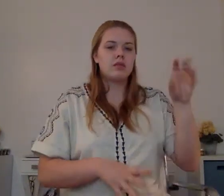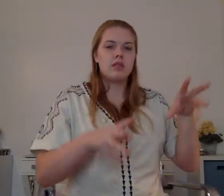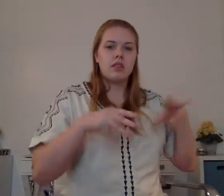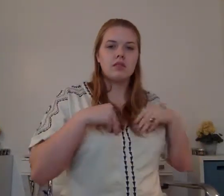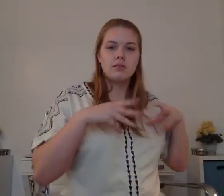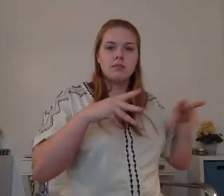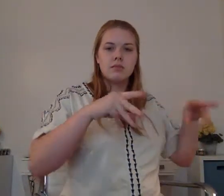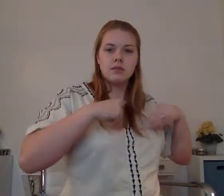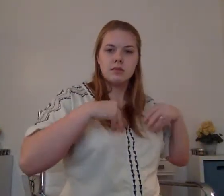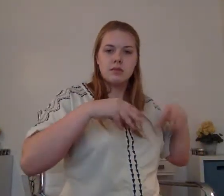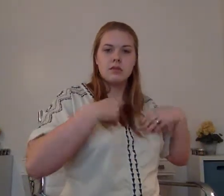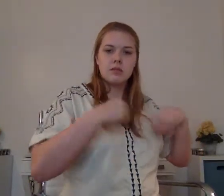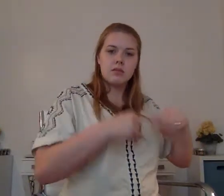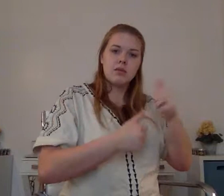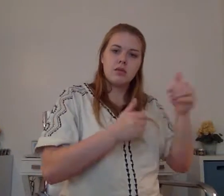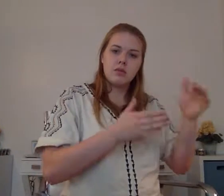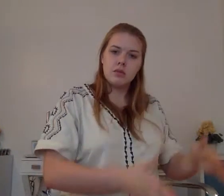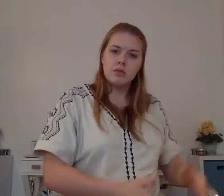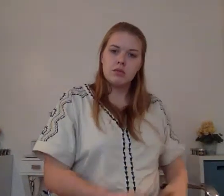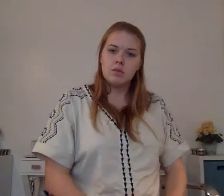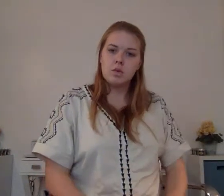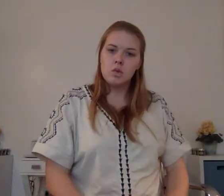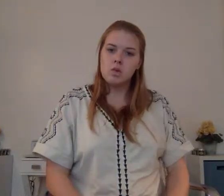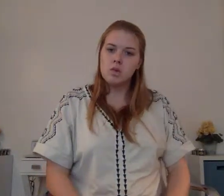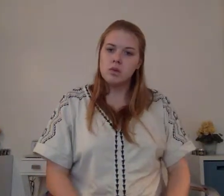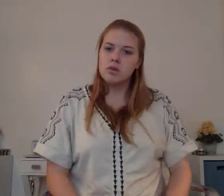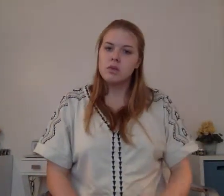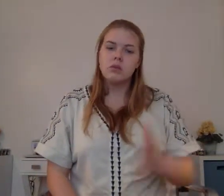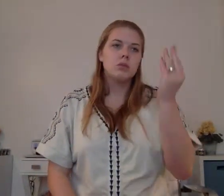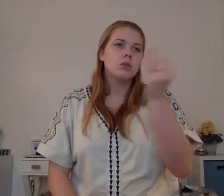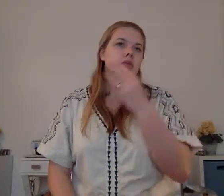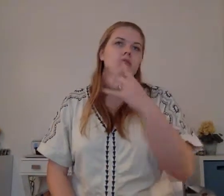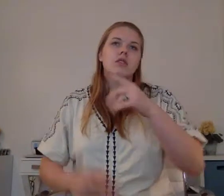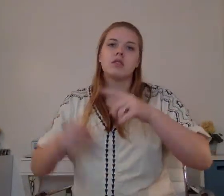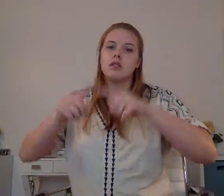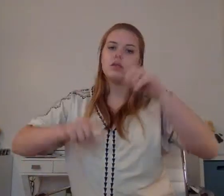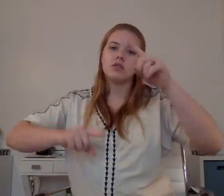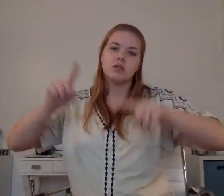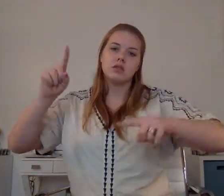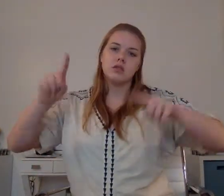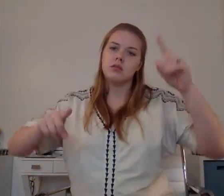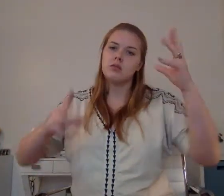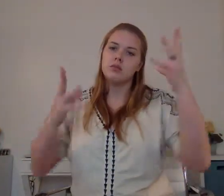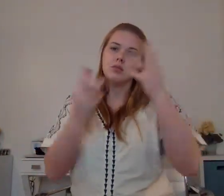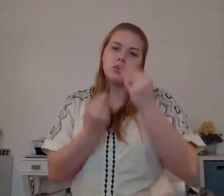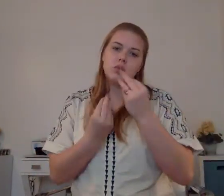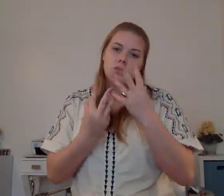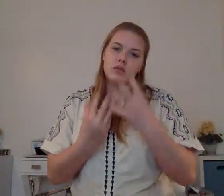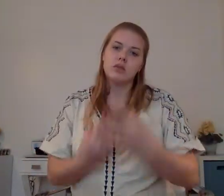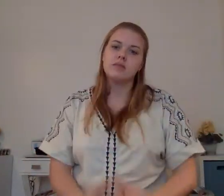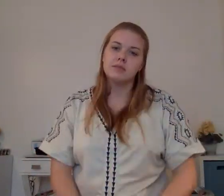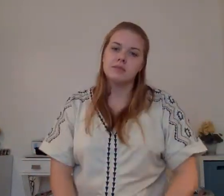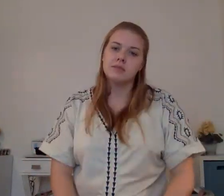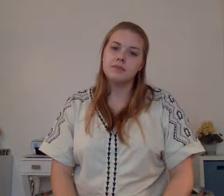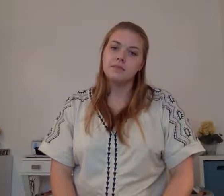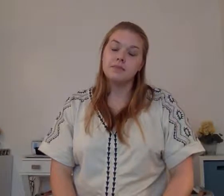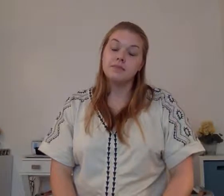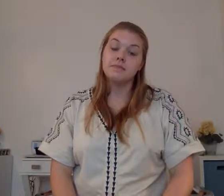the beauty of cosmopolitanism and the beauty of diversity. As I finish, I want to